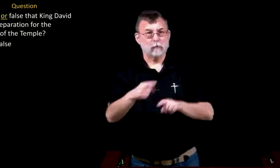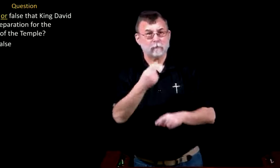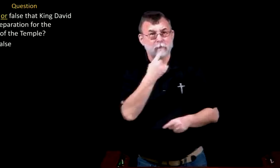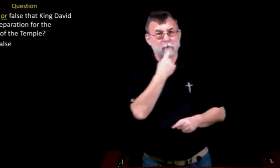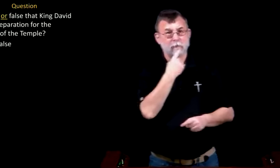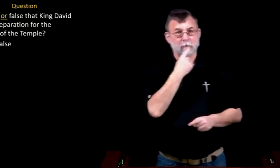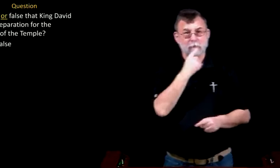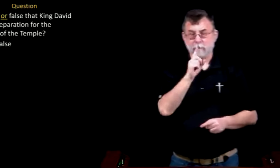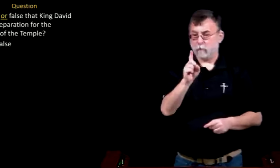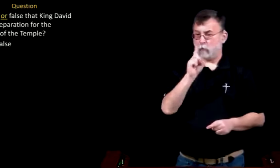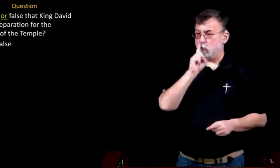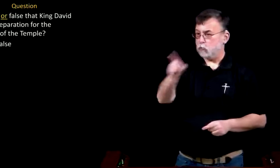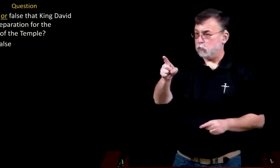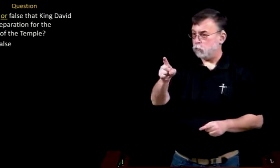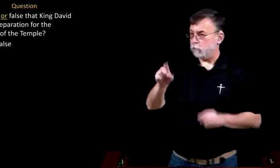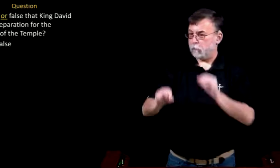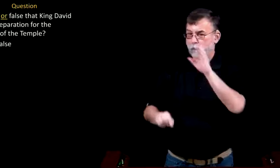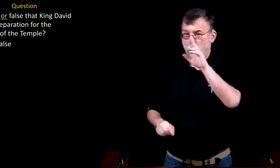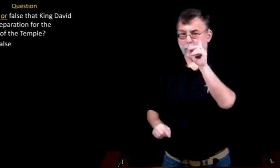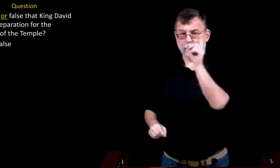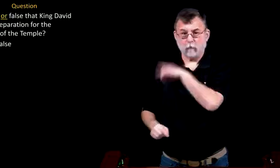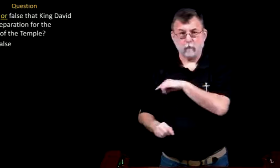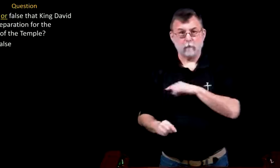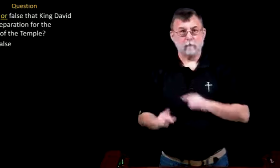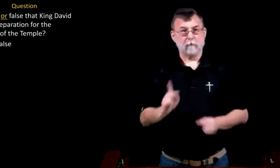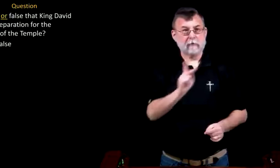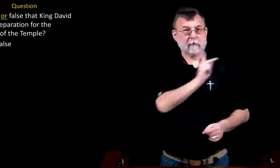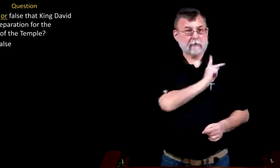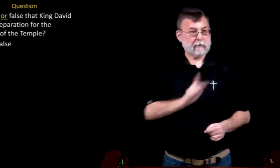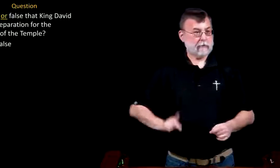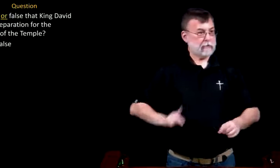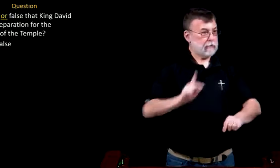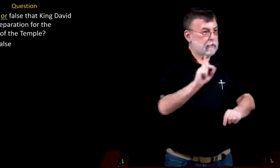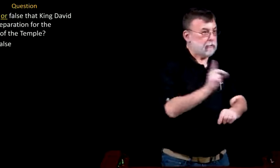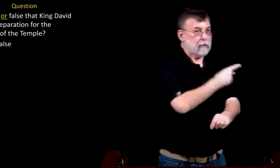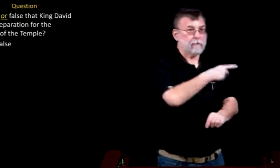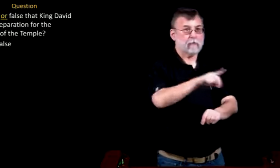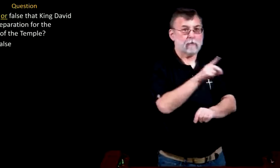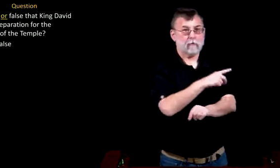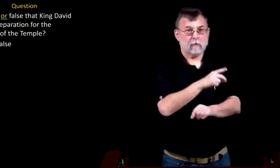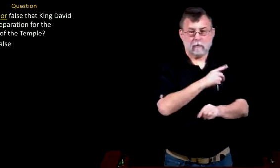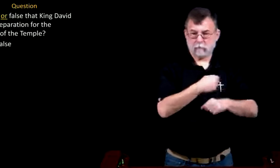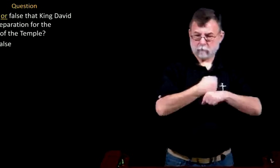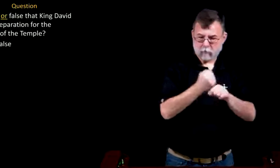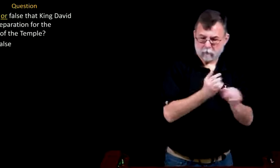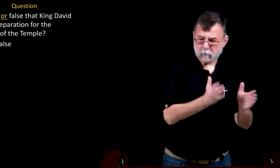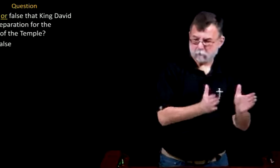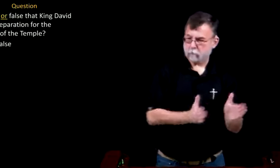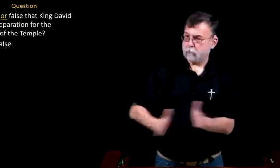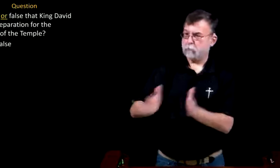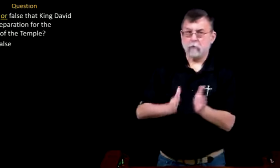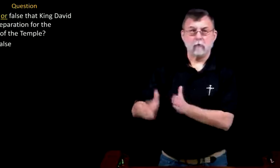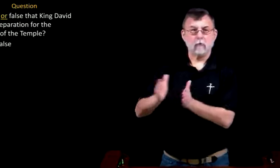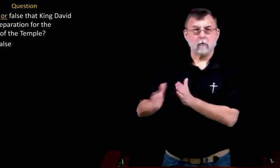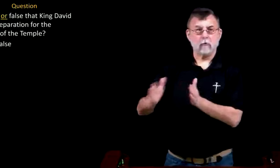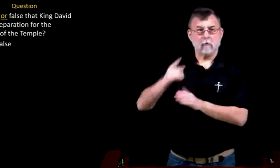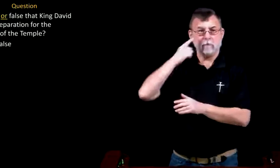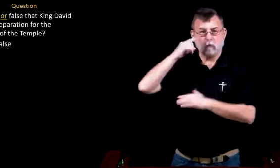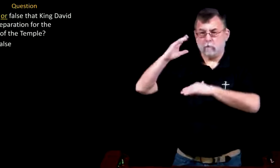Is it true or false that King David made preparation for